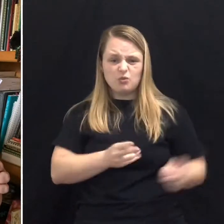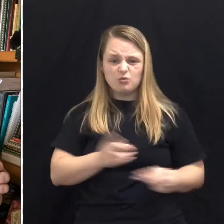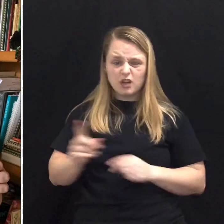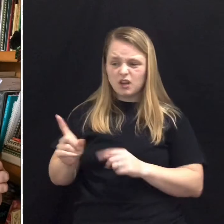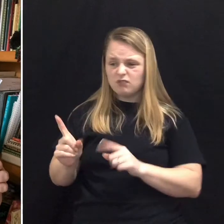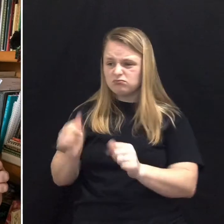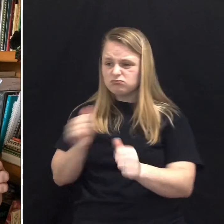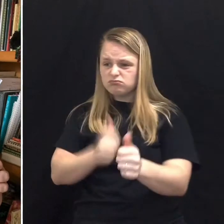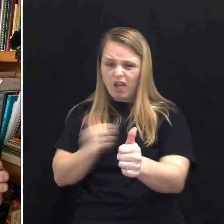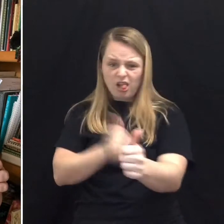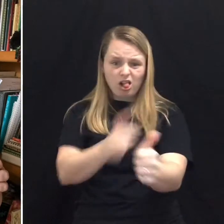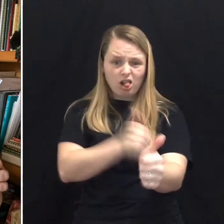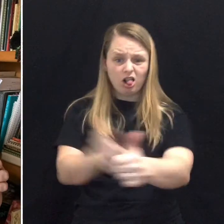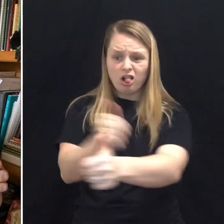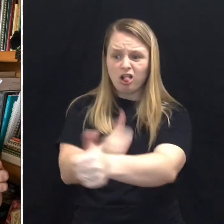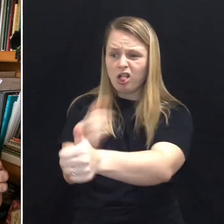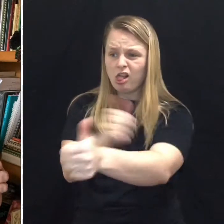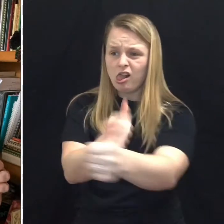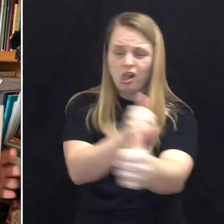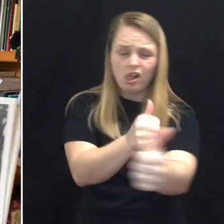direction.